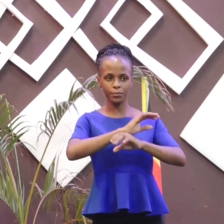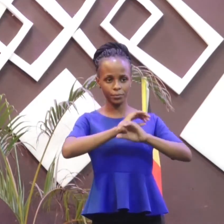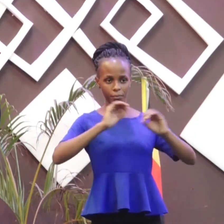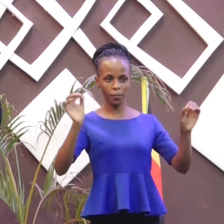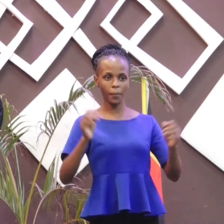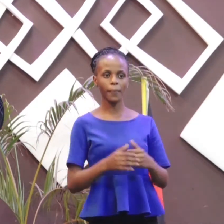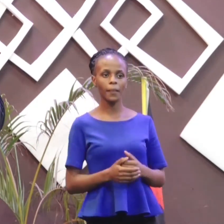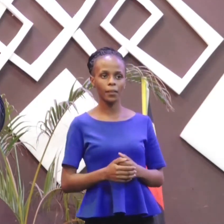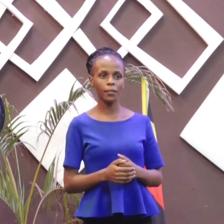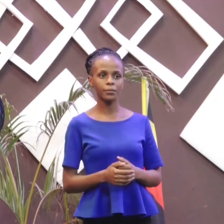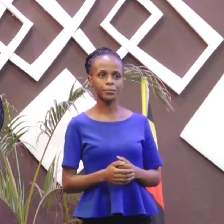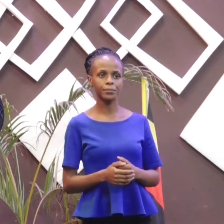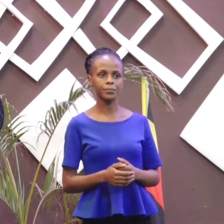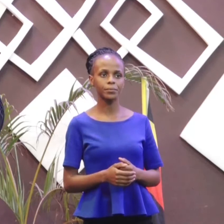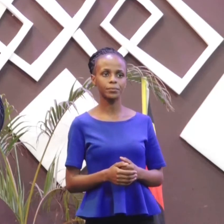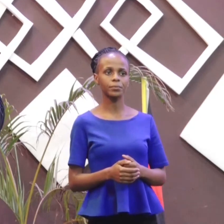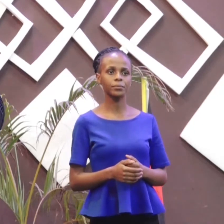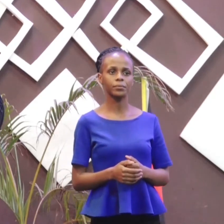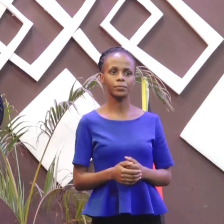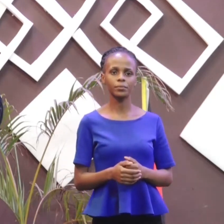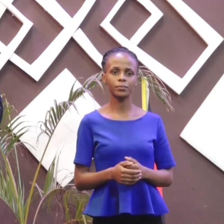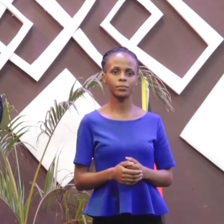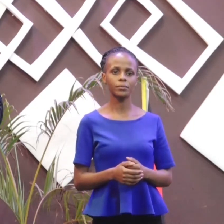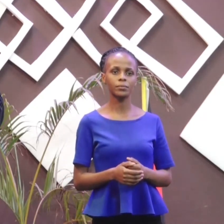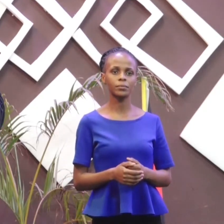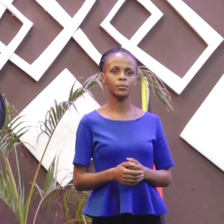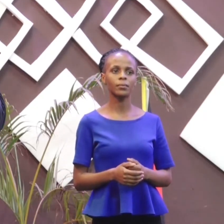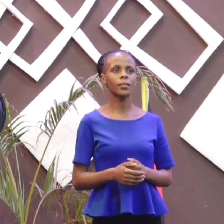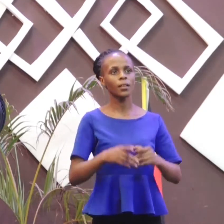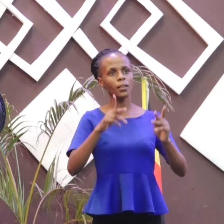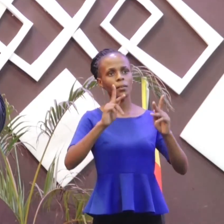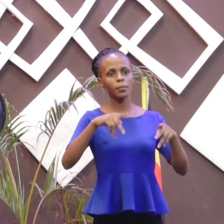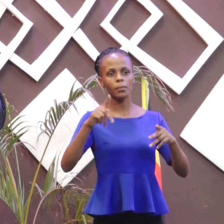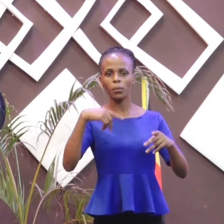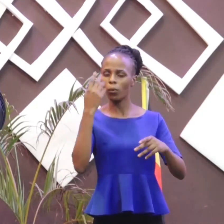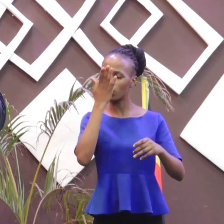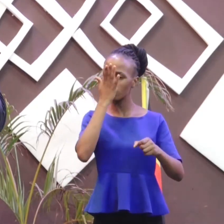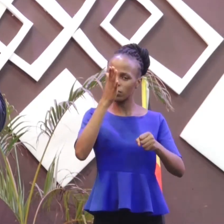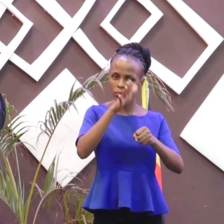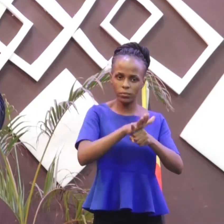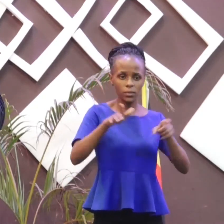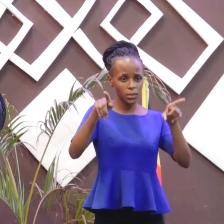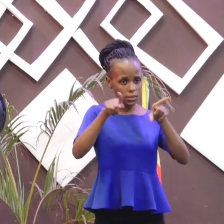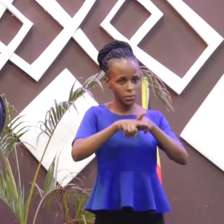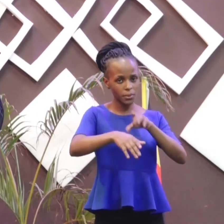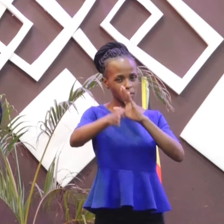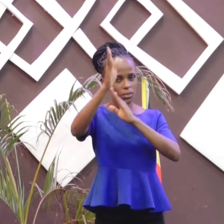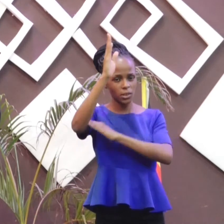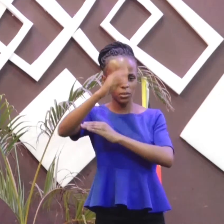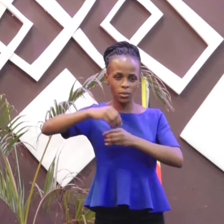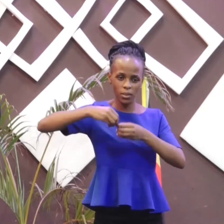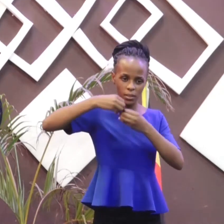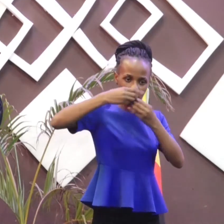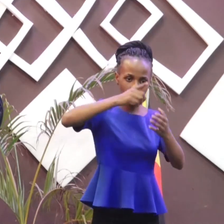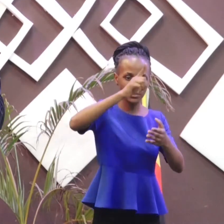have already made pledges, and even those that have not yet made pledges. Abeyamiem kamanga baba wechisa okutukiriza obosulogenango